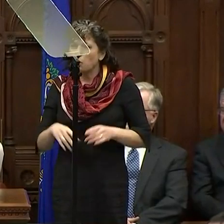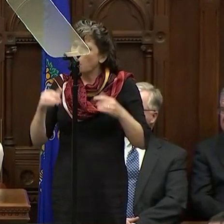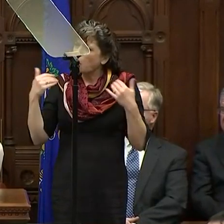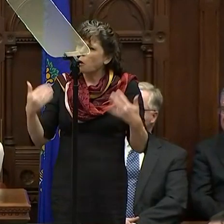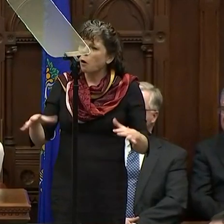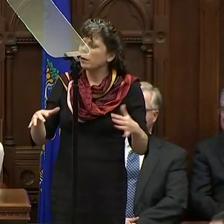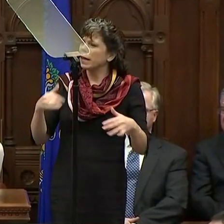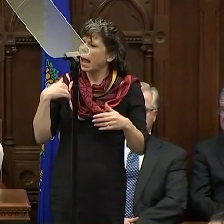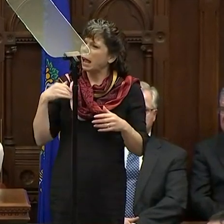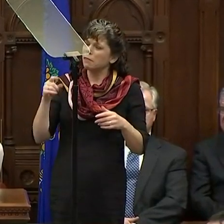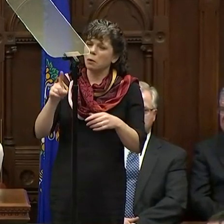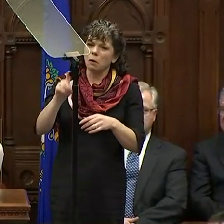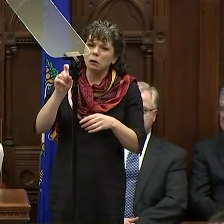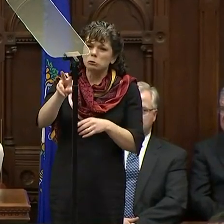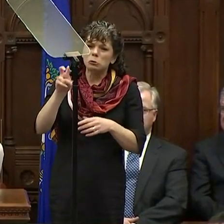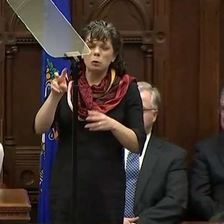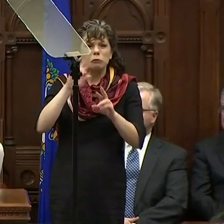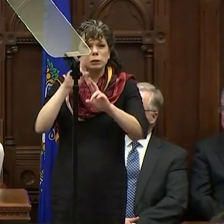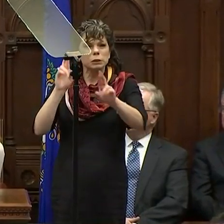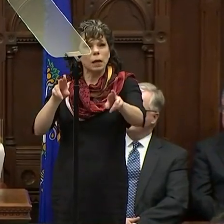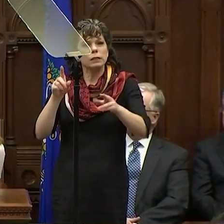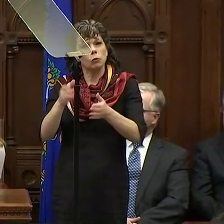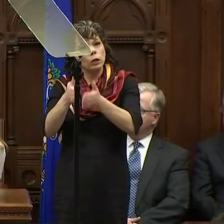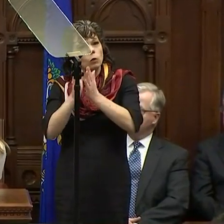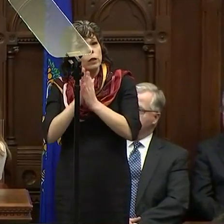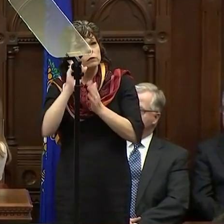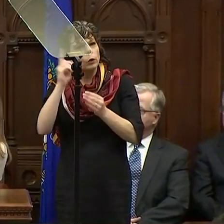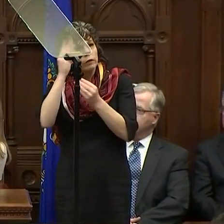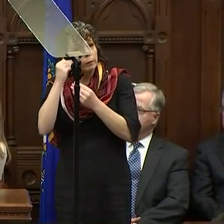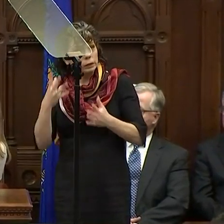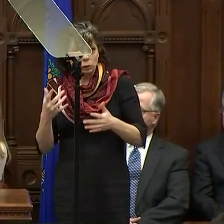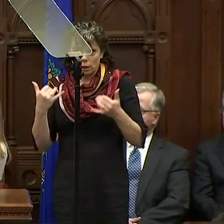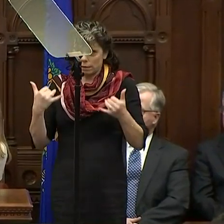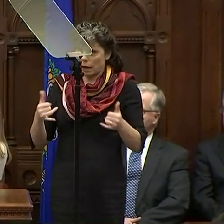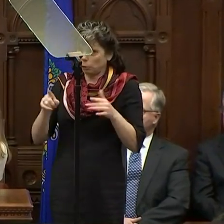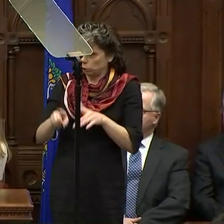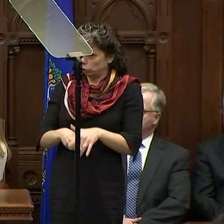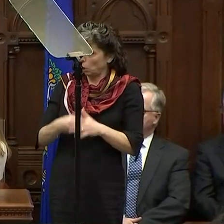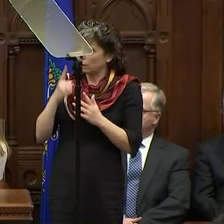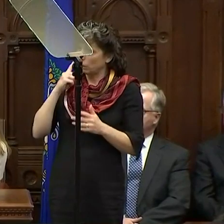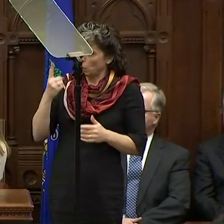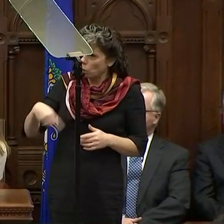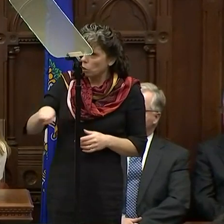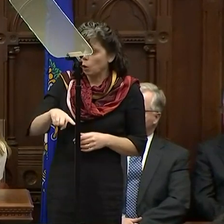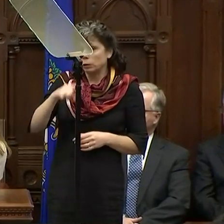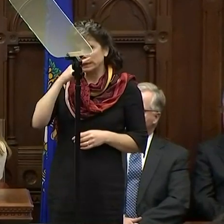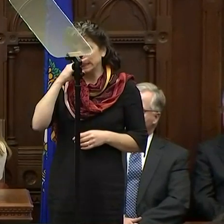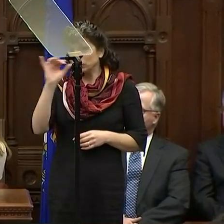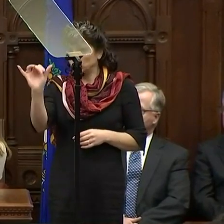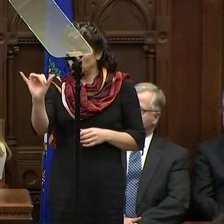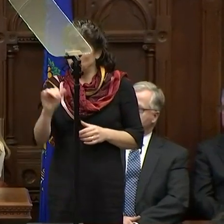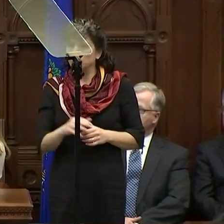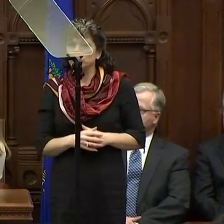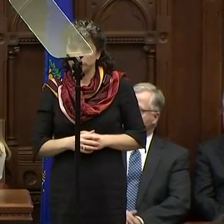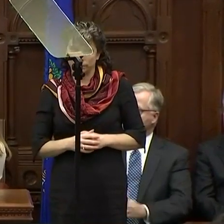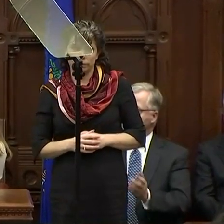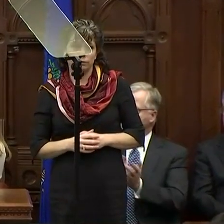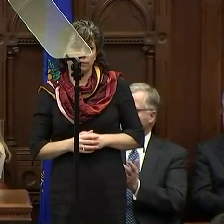hundreds of responses to our first request for information, and we're just getting started on behalf of those kids.